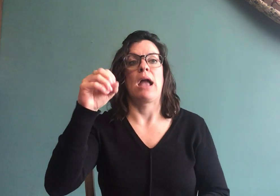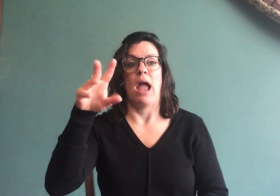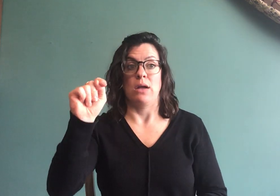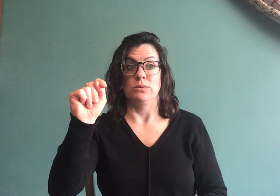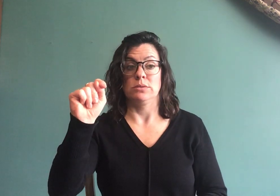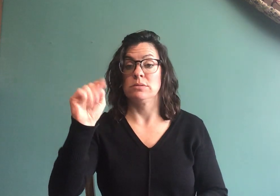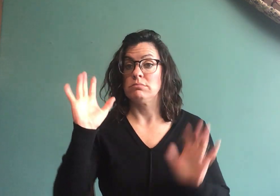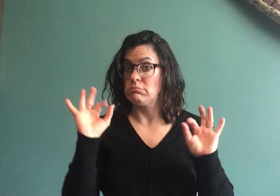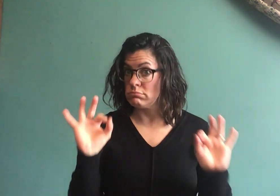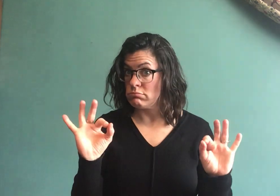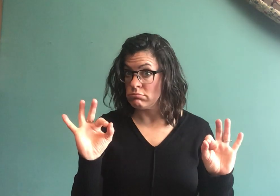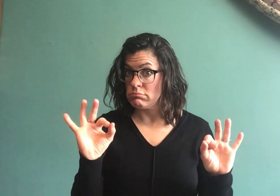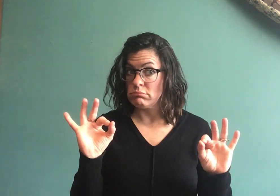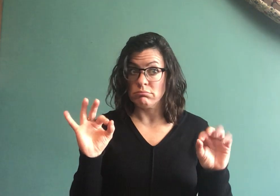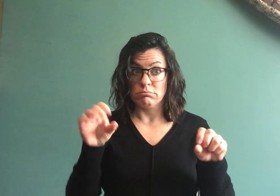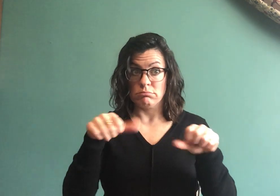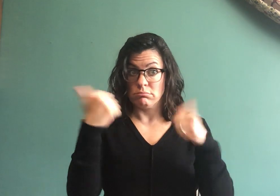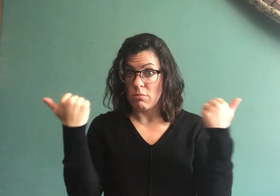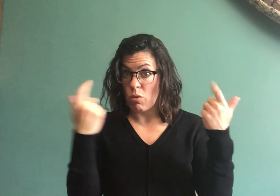And so far now, we've